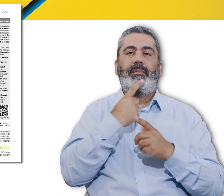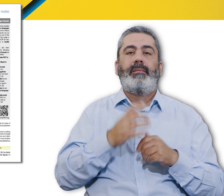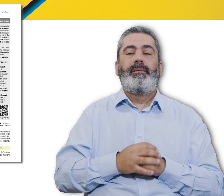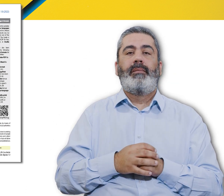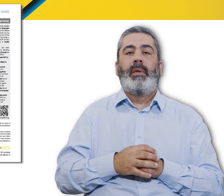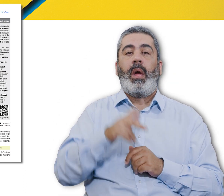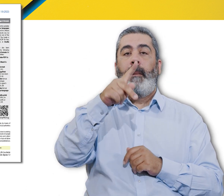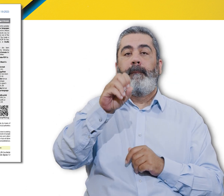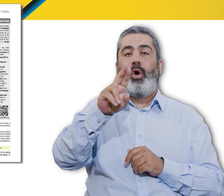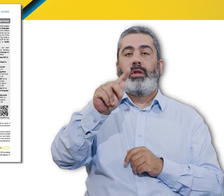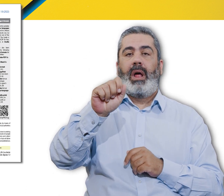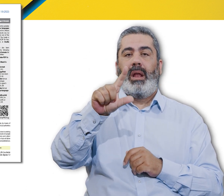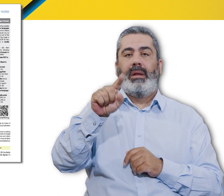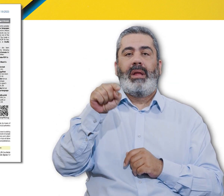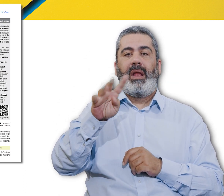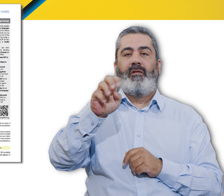at